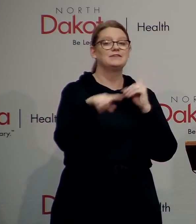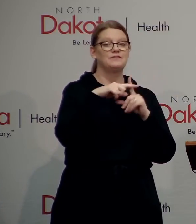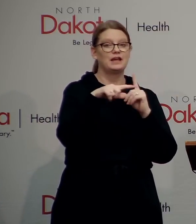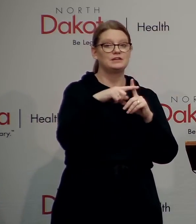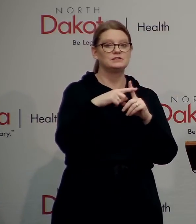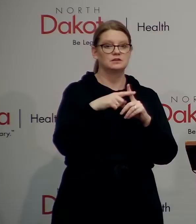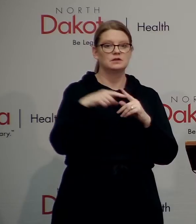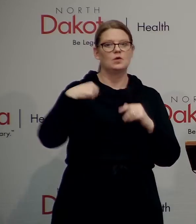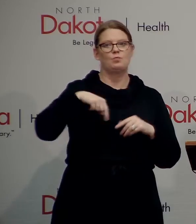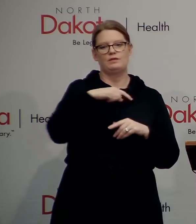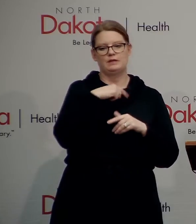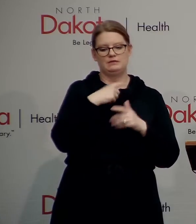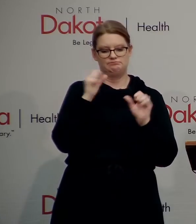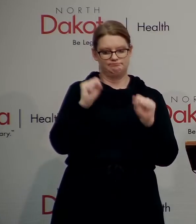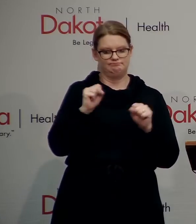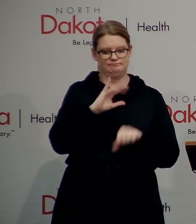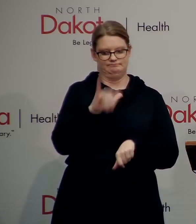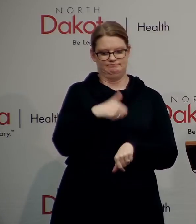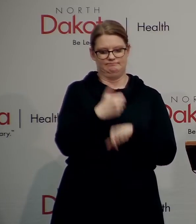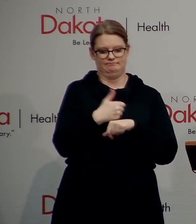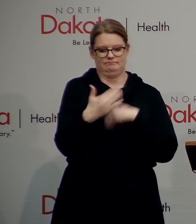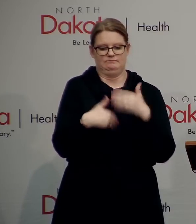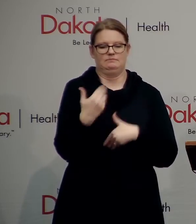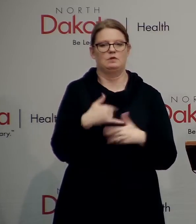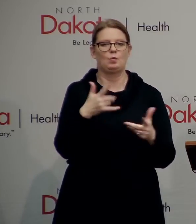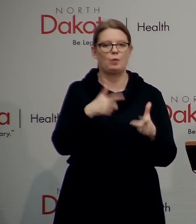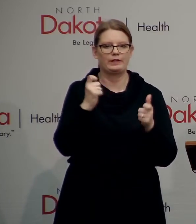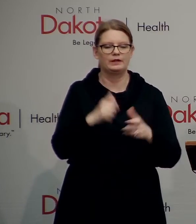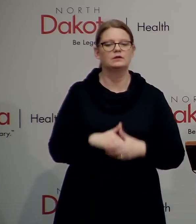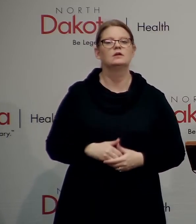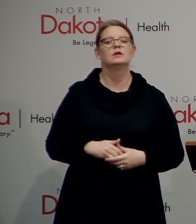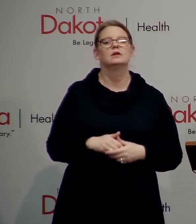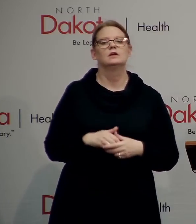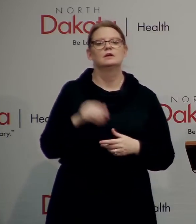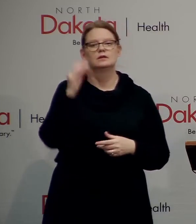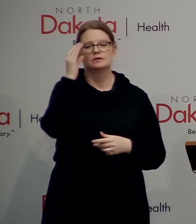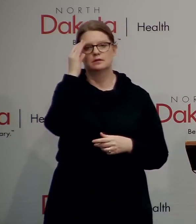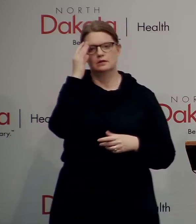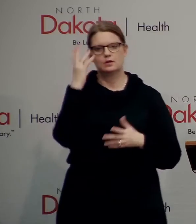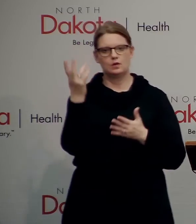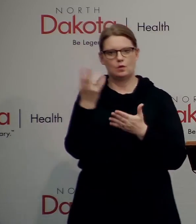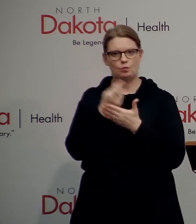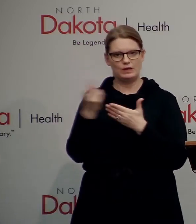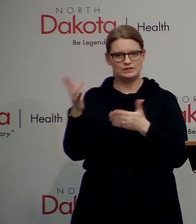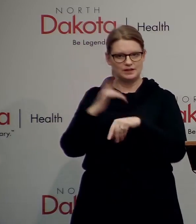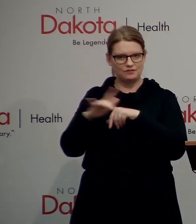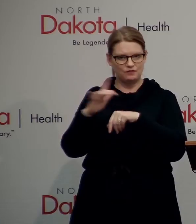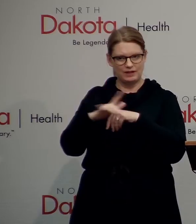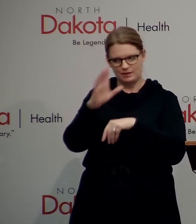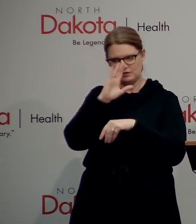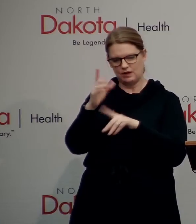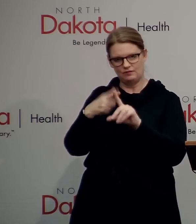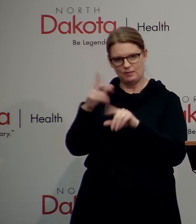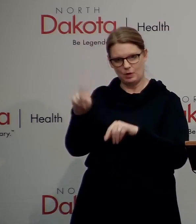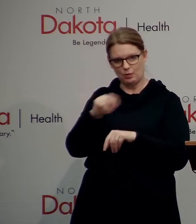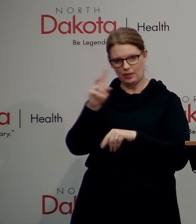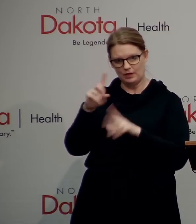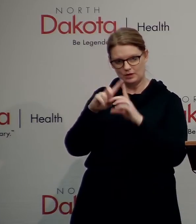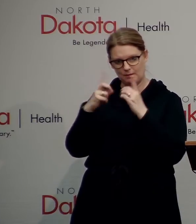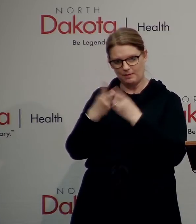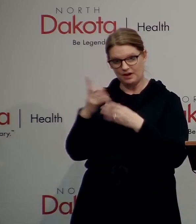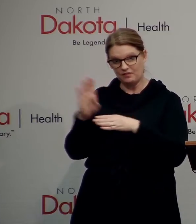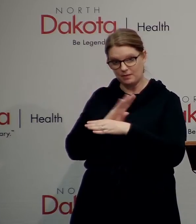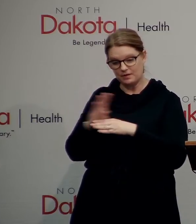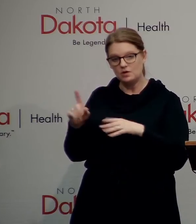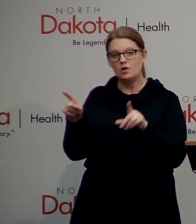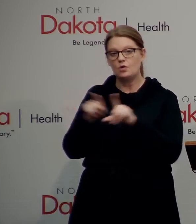these resources so quickly. The third resource that I want to make people aware of are resources available directly from the North Dakota Department of